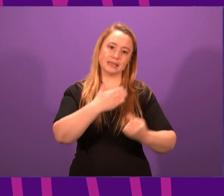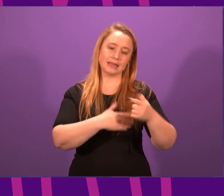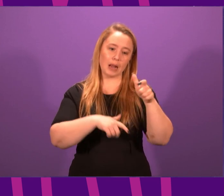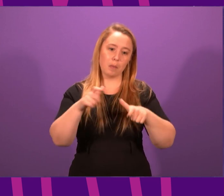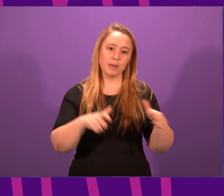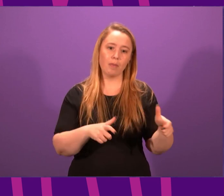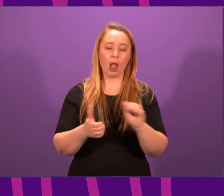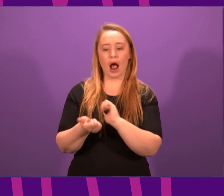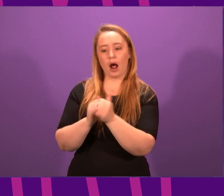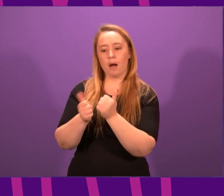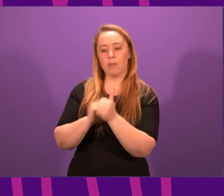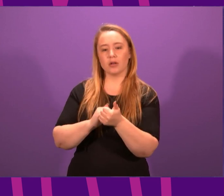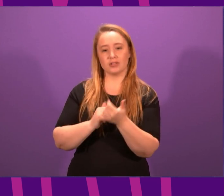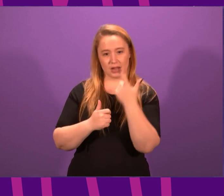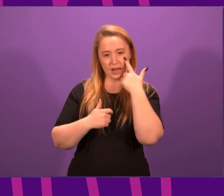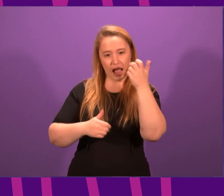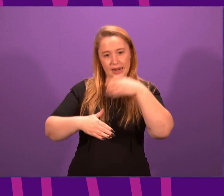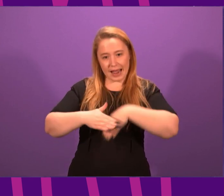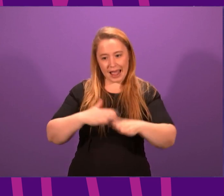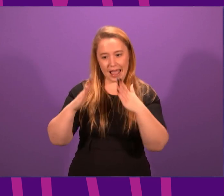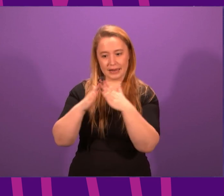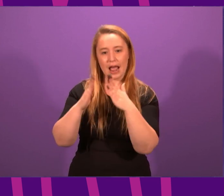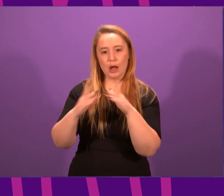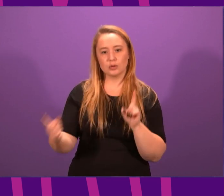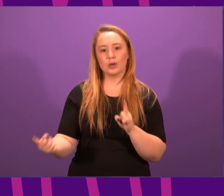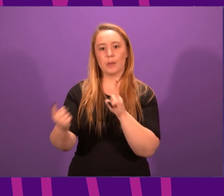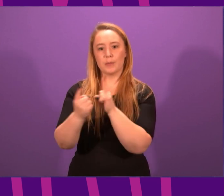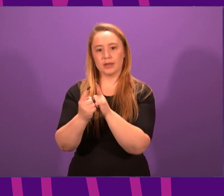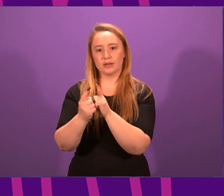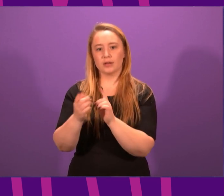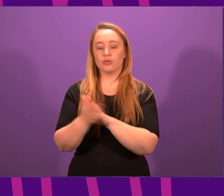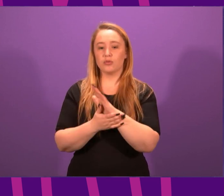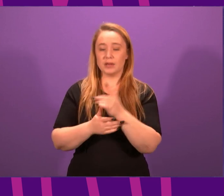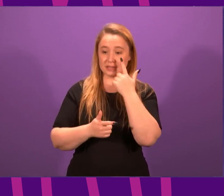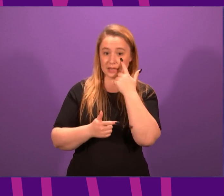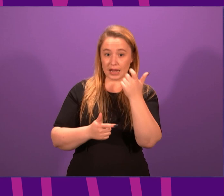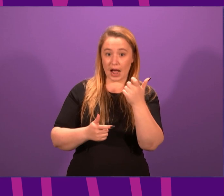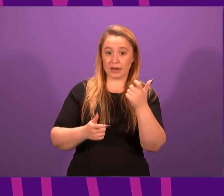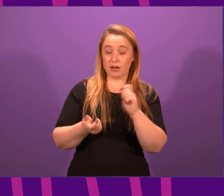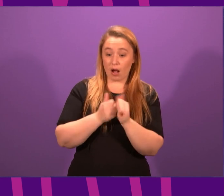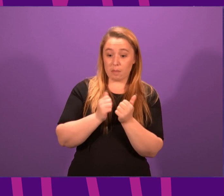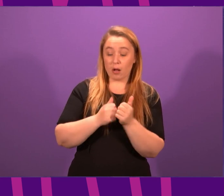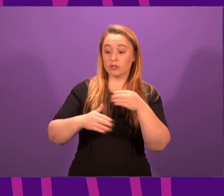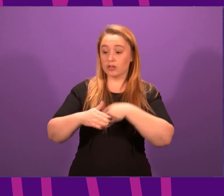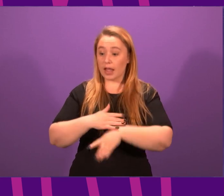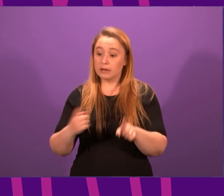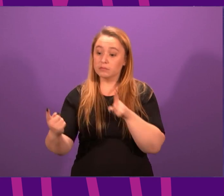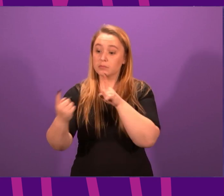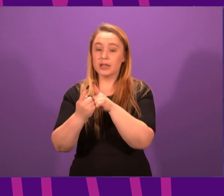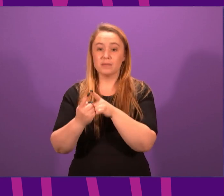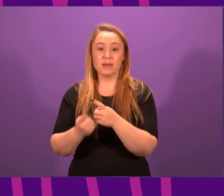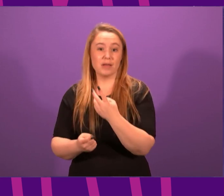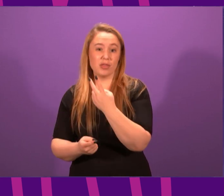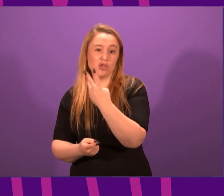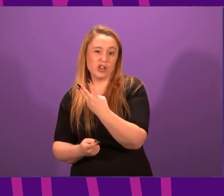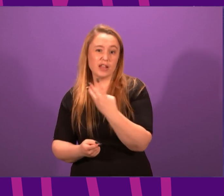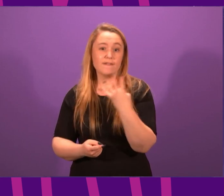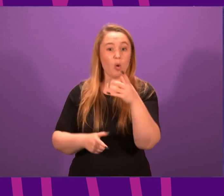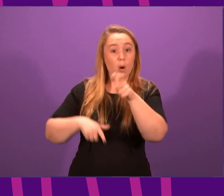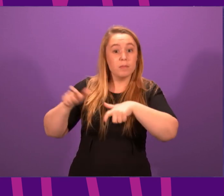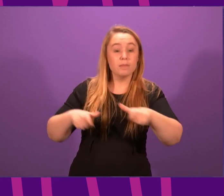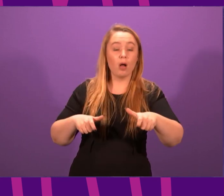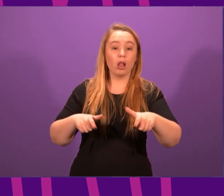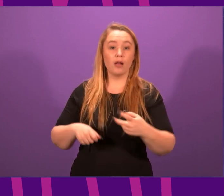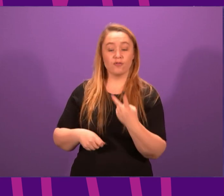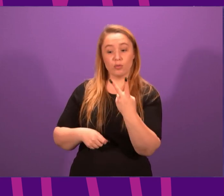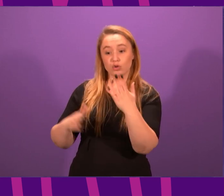safely indoors. This might take the form of couples and individuals having a chance to meet in each other's homes, perhaps 3-4 people from a maximum of 2 households, while